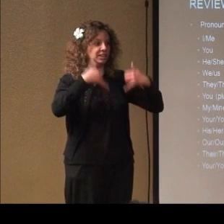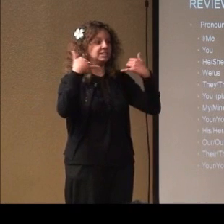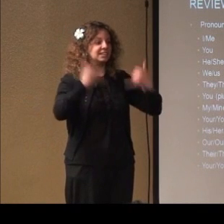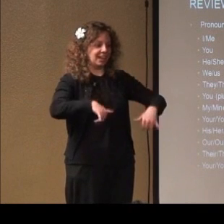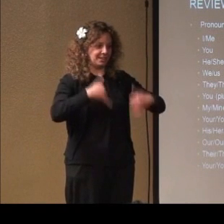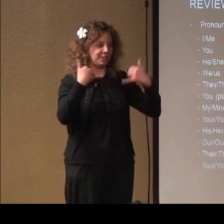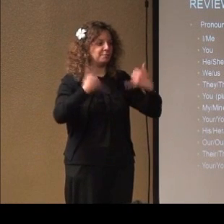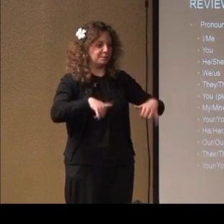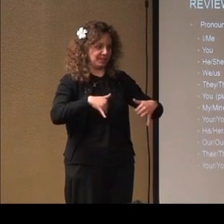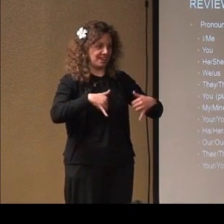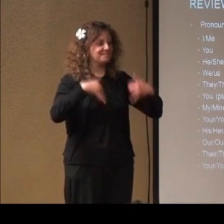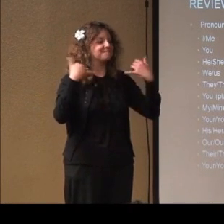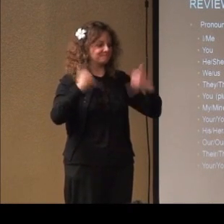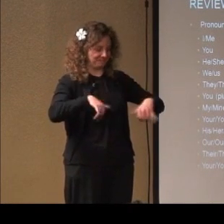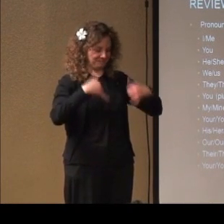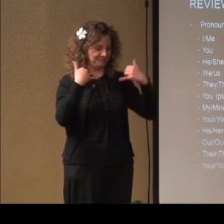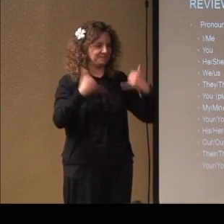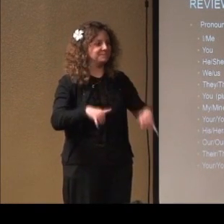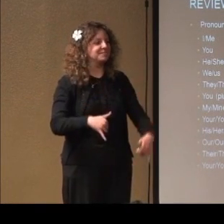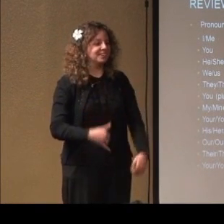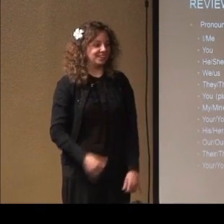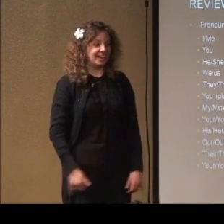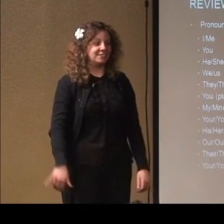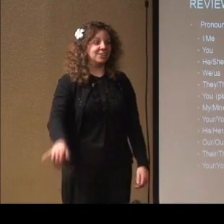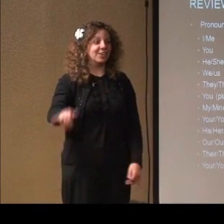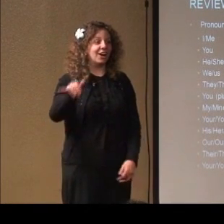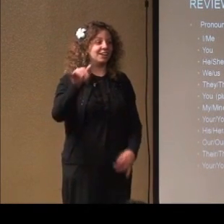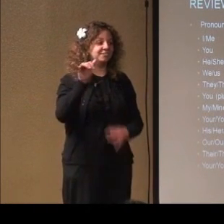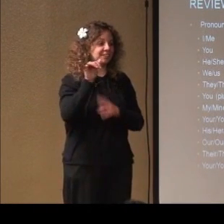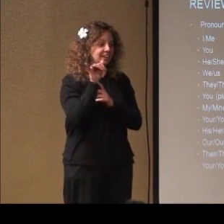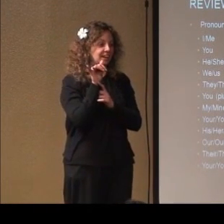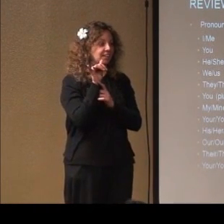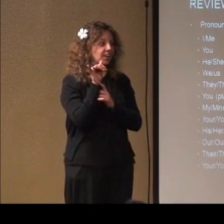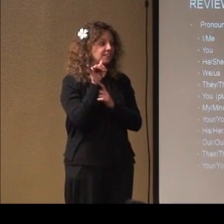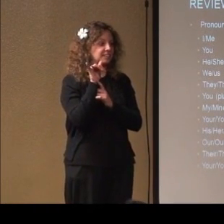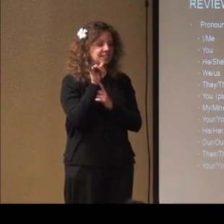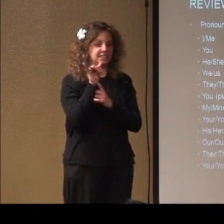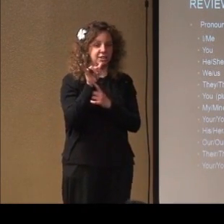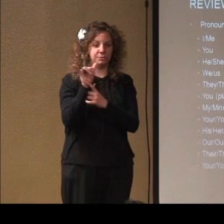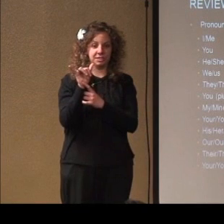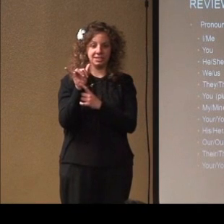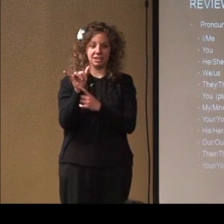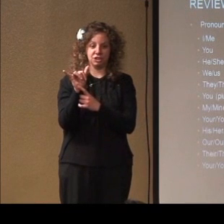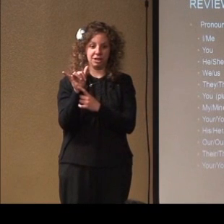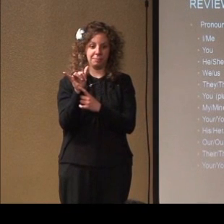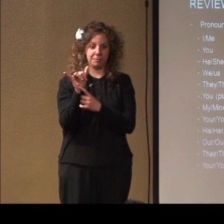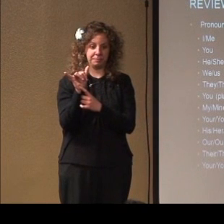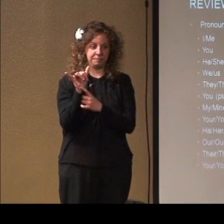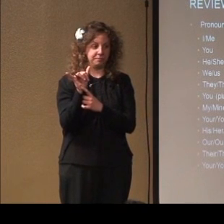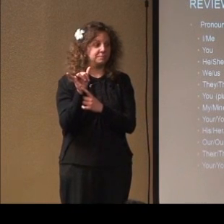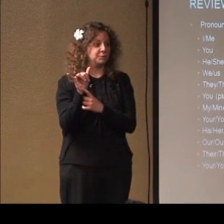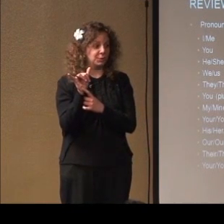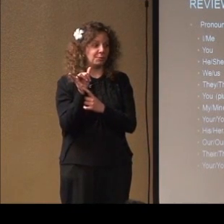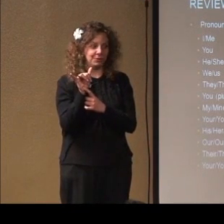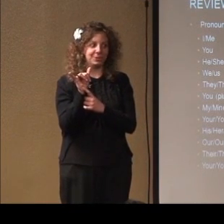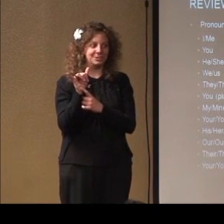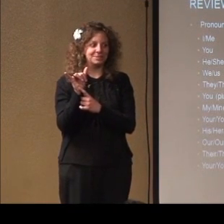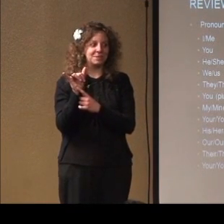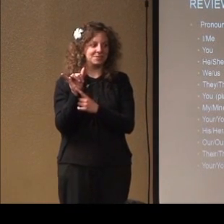hands like that, that would be play. They have a lot of signs that use this handshake. So we'll learn some more of